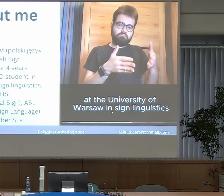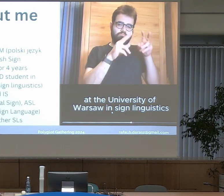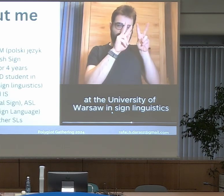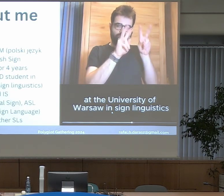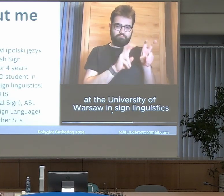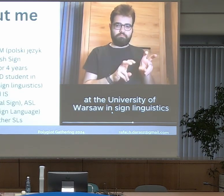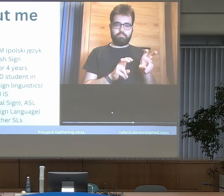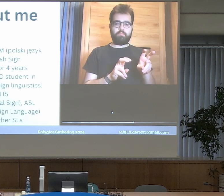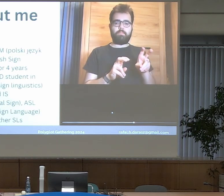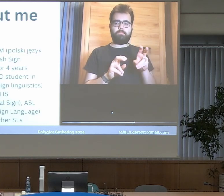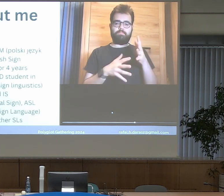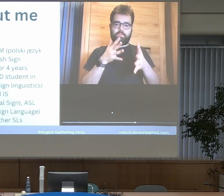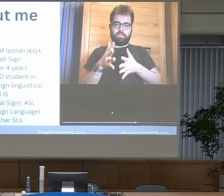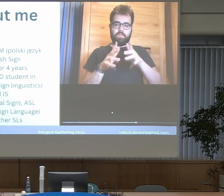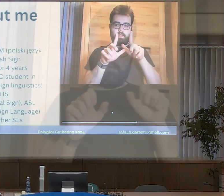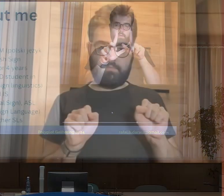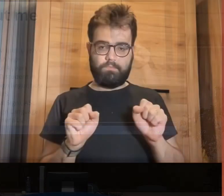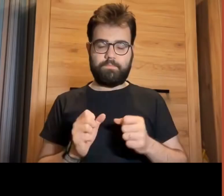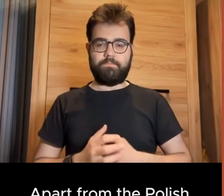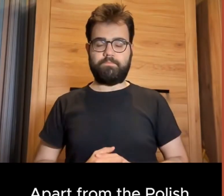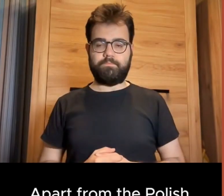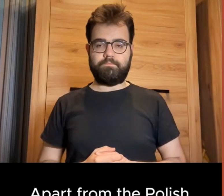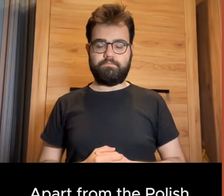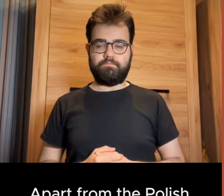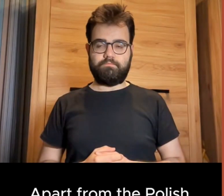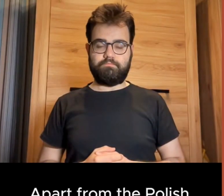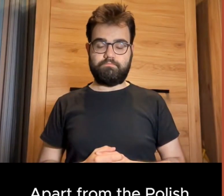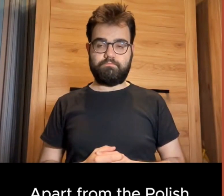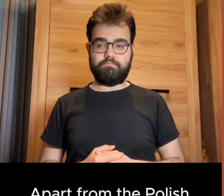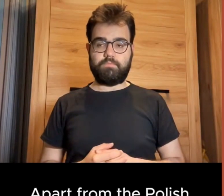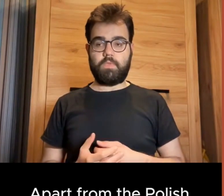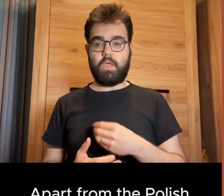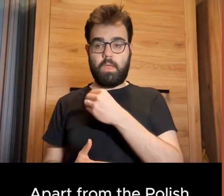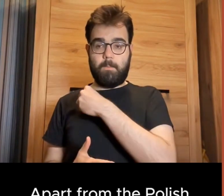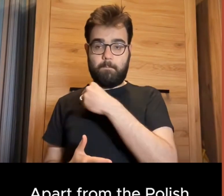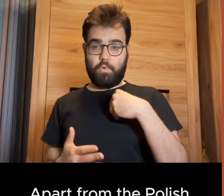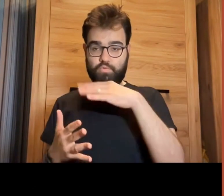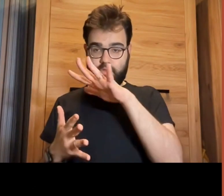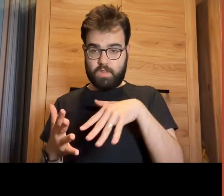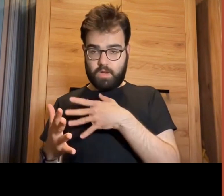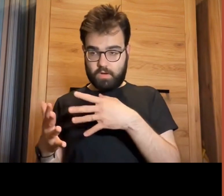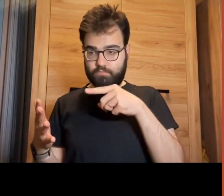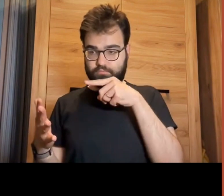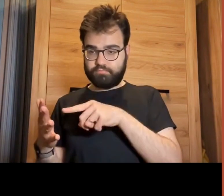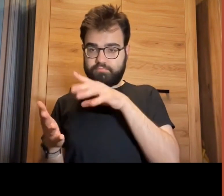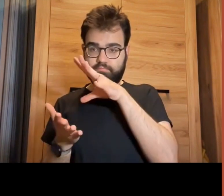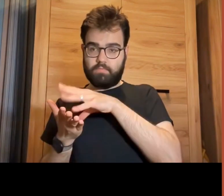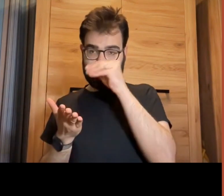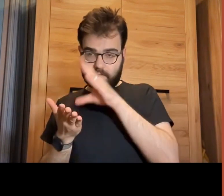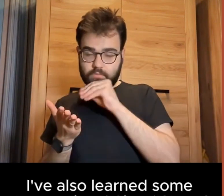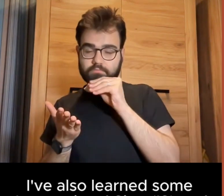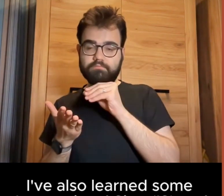University of Warsaw's master's program in the Polish Sign Language Philology, and now I'm pursuing my